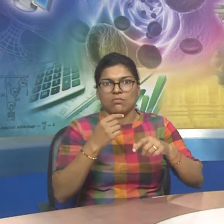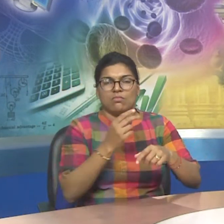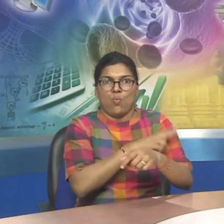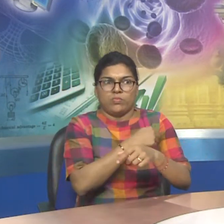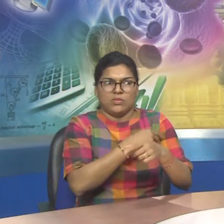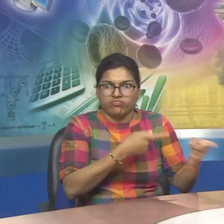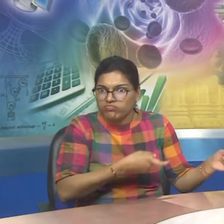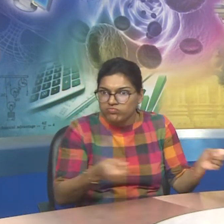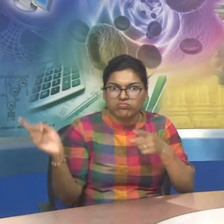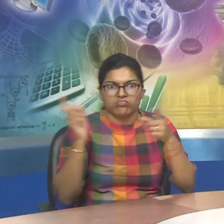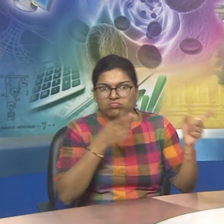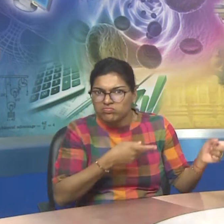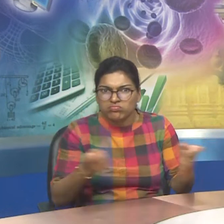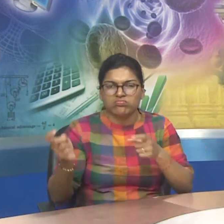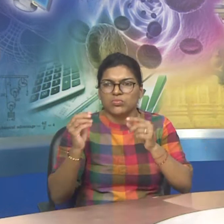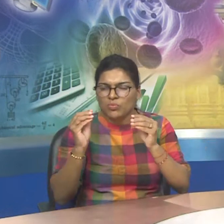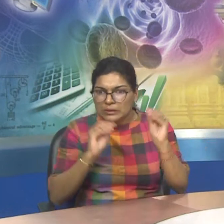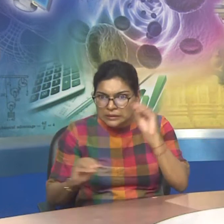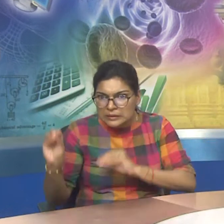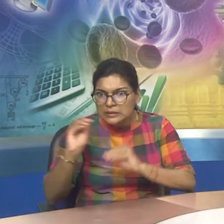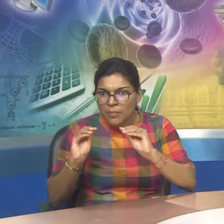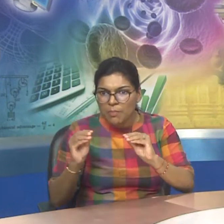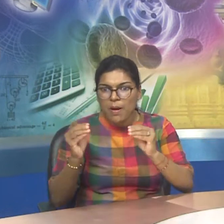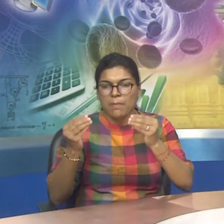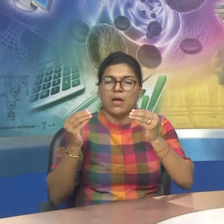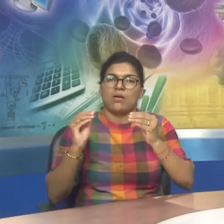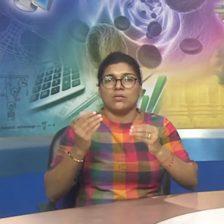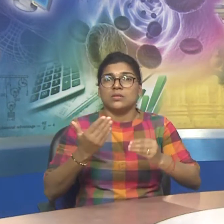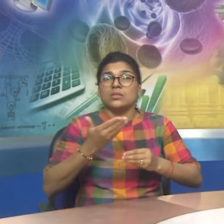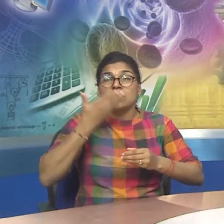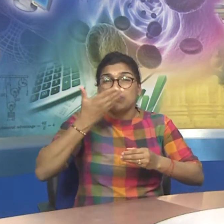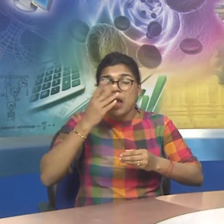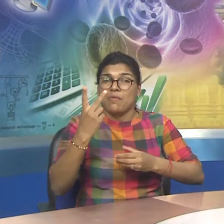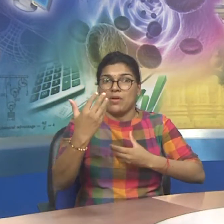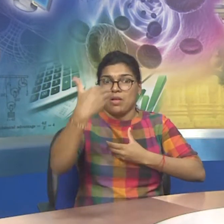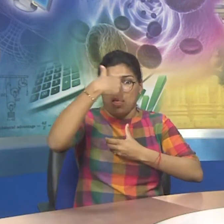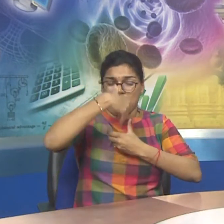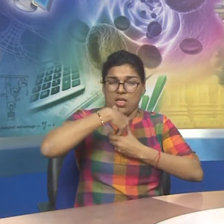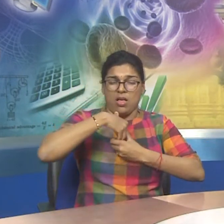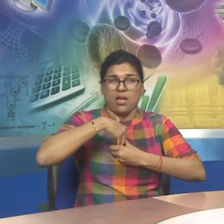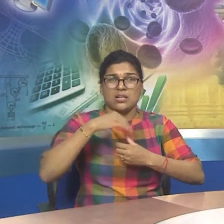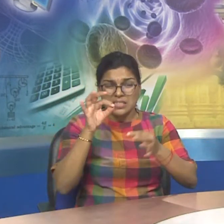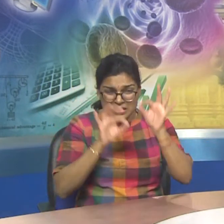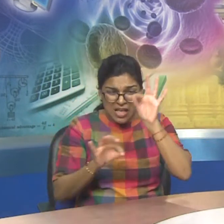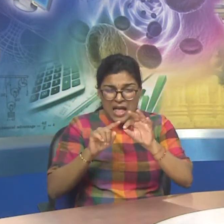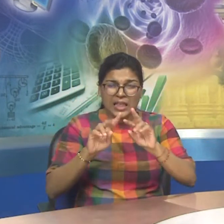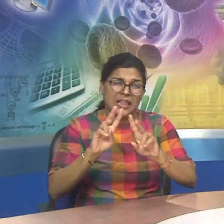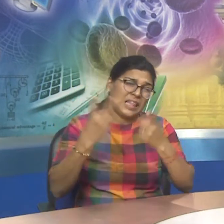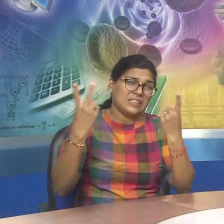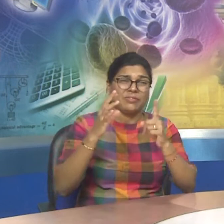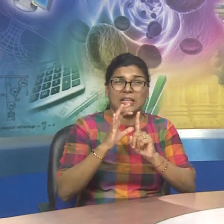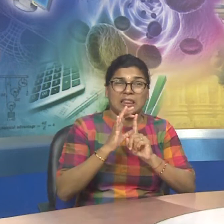And since that time, the world has become a storehouse of very dangerous weapons.